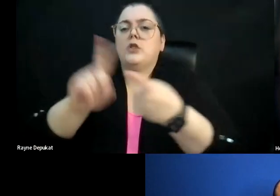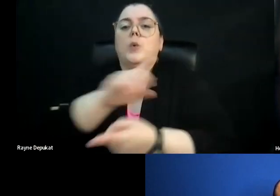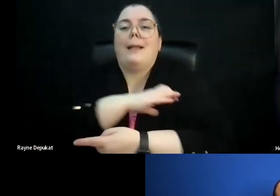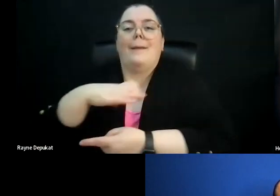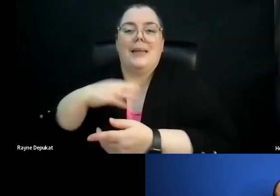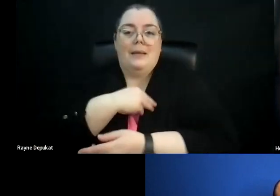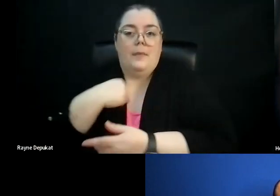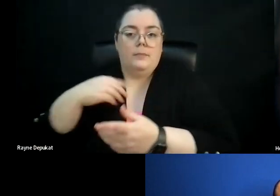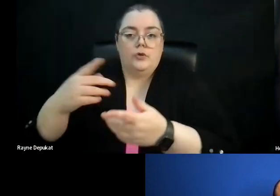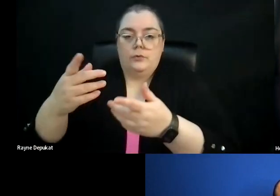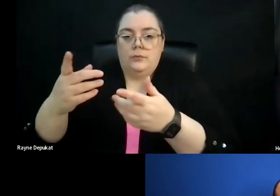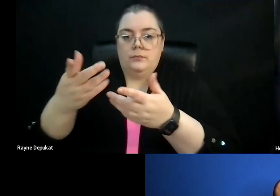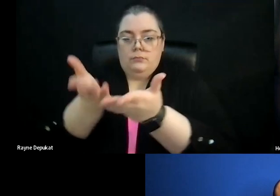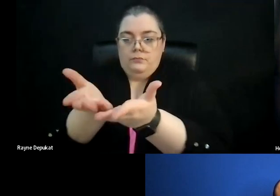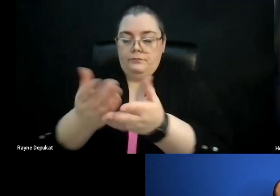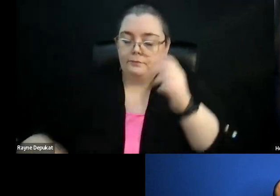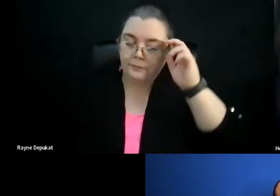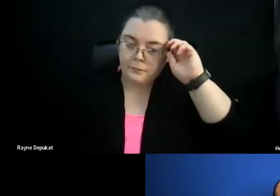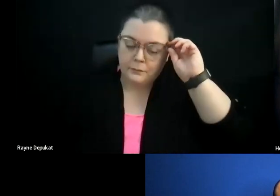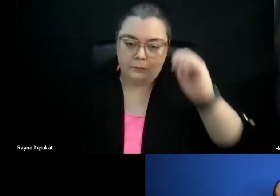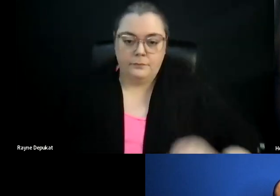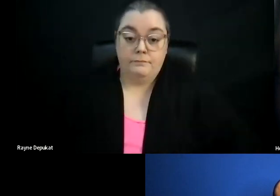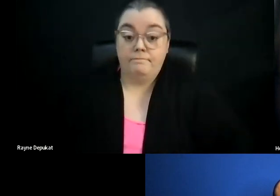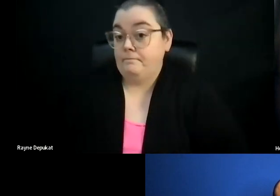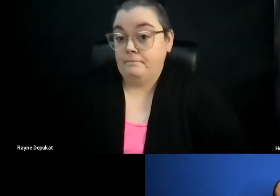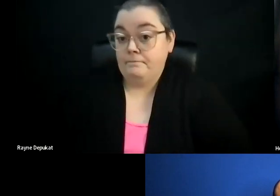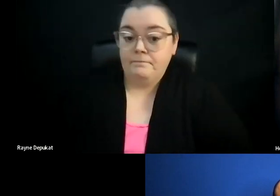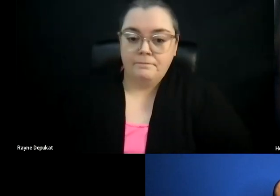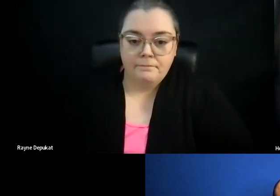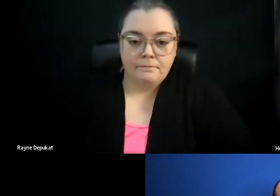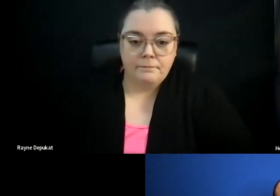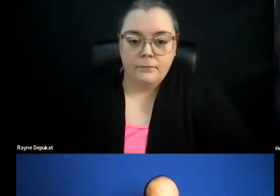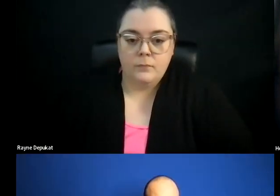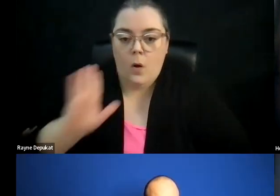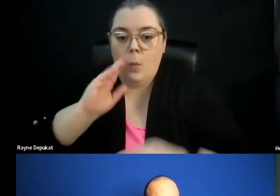see the committee members and their thoughts.